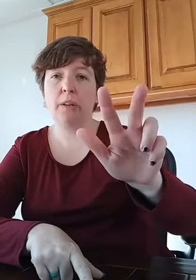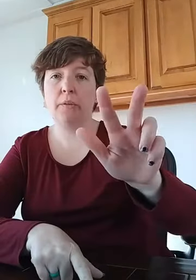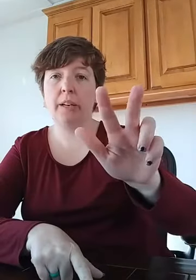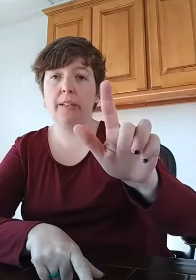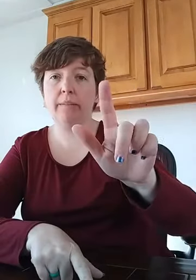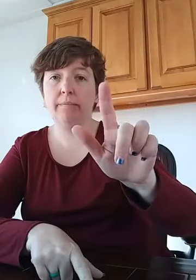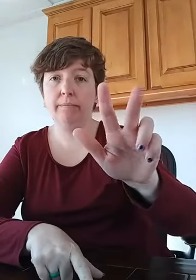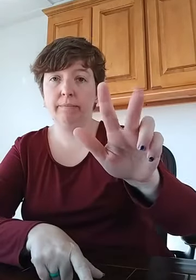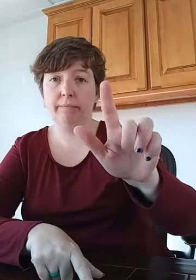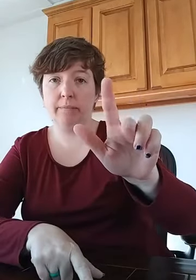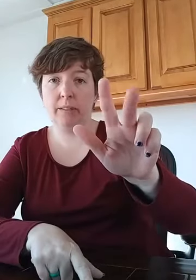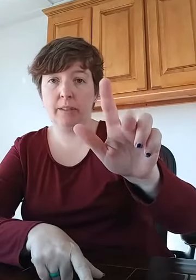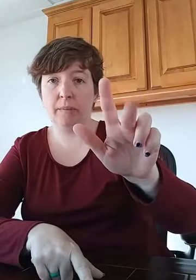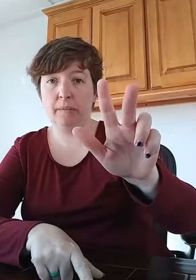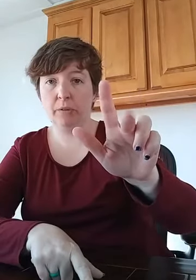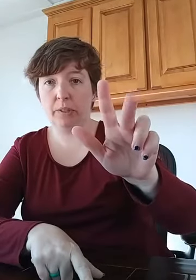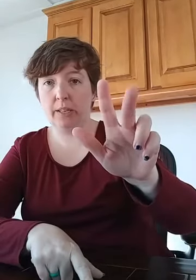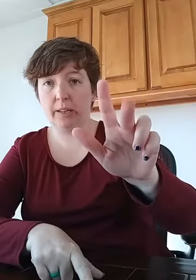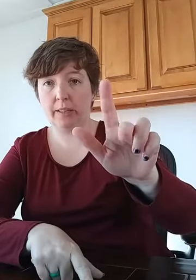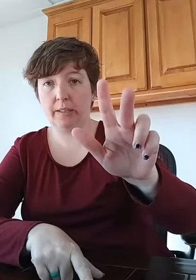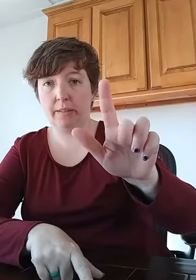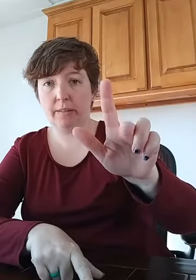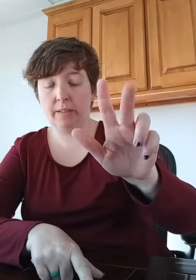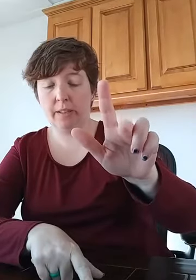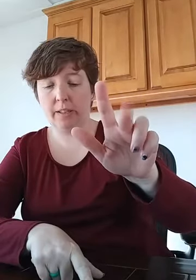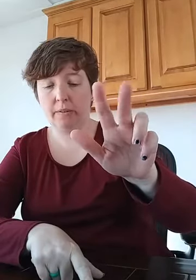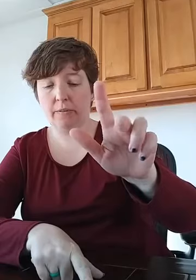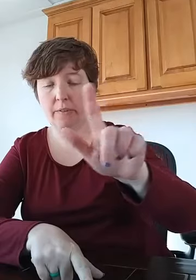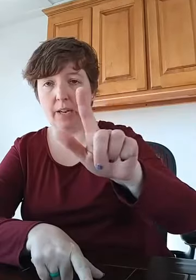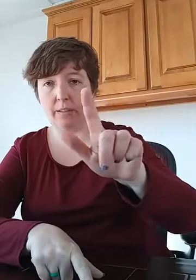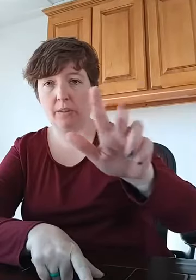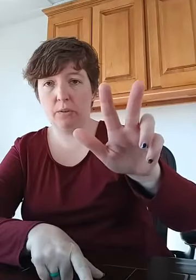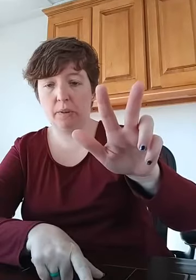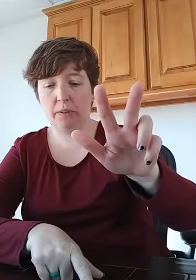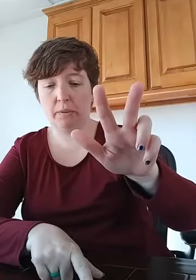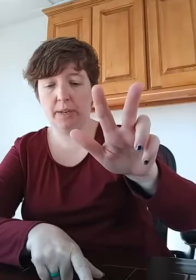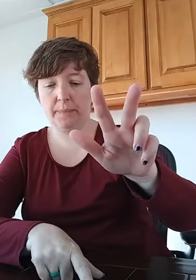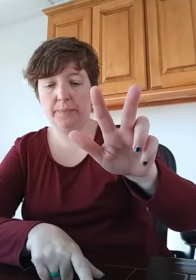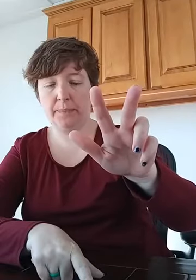23, sometimes you'll see it like this. They do it fast, 23.